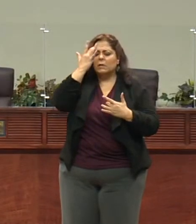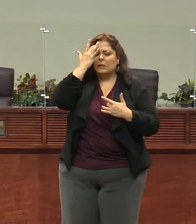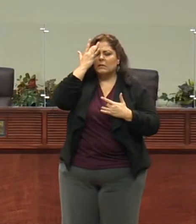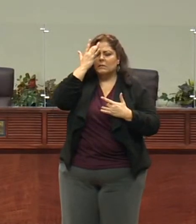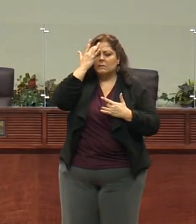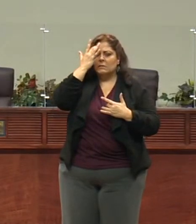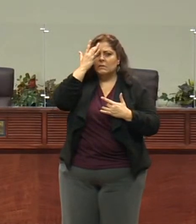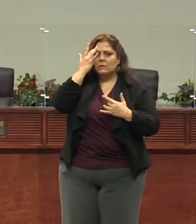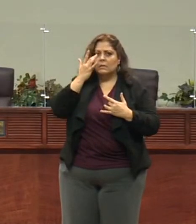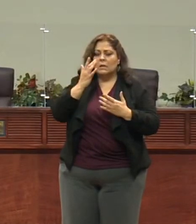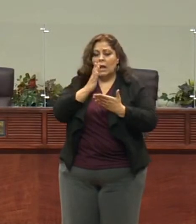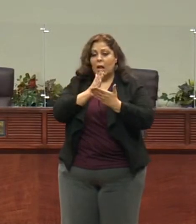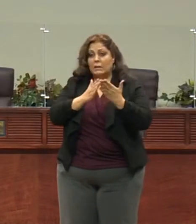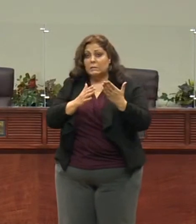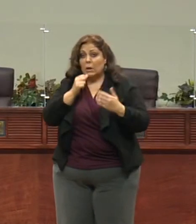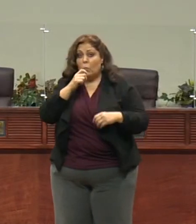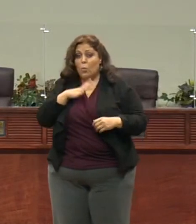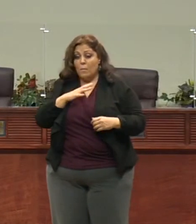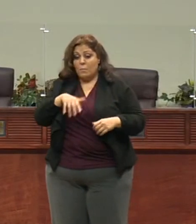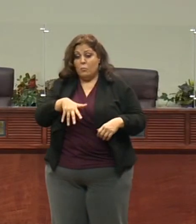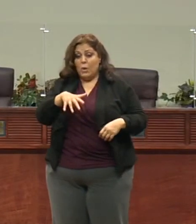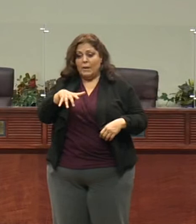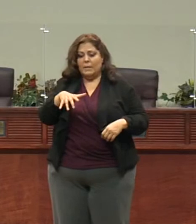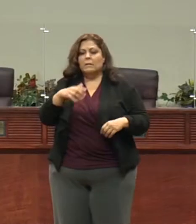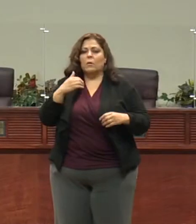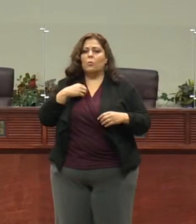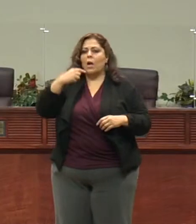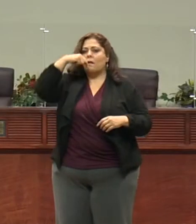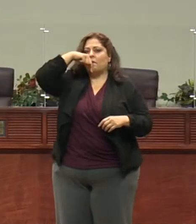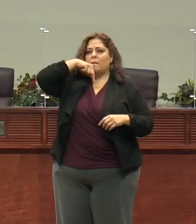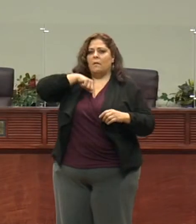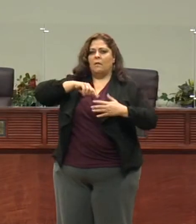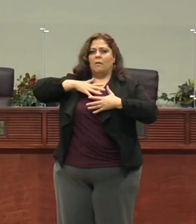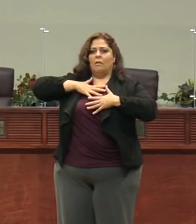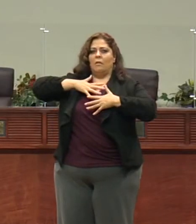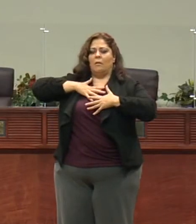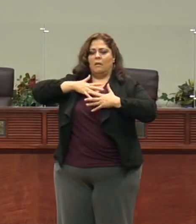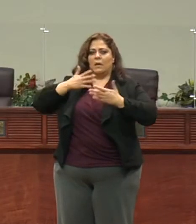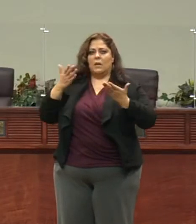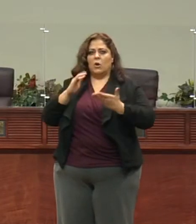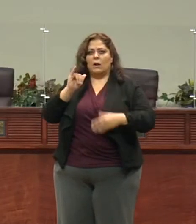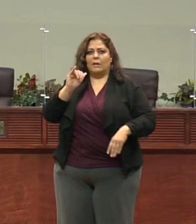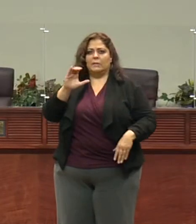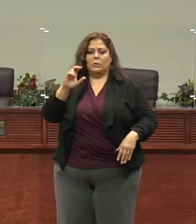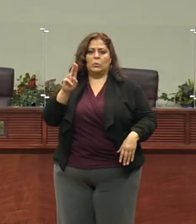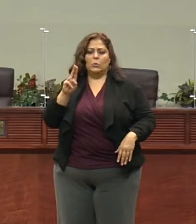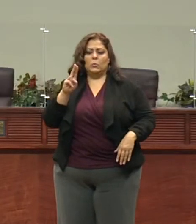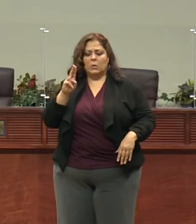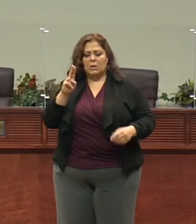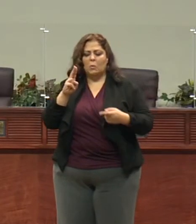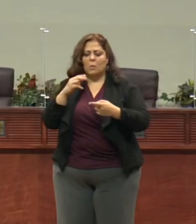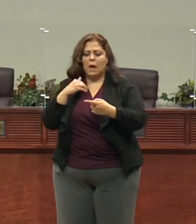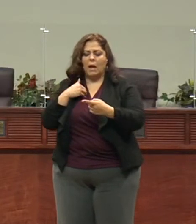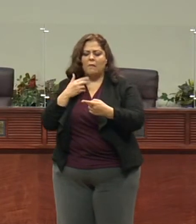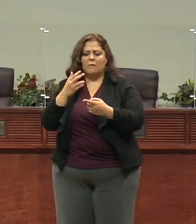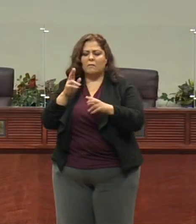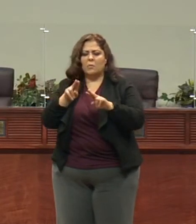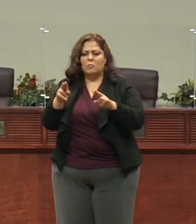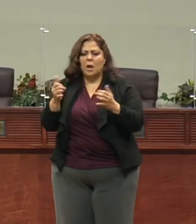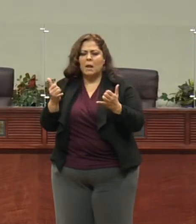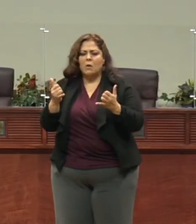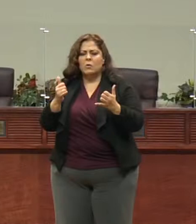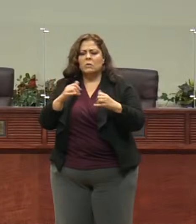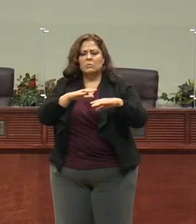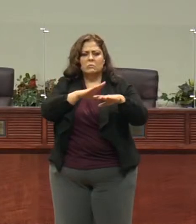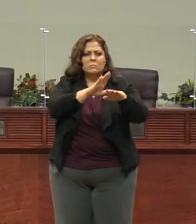pregnant women intubated in our ICUs. This is a reminder to our community and